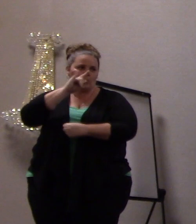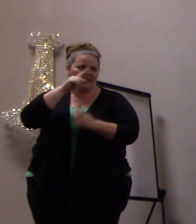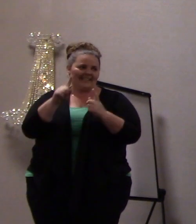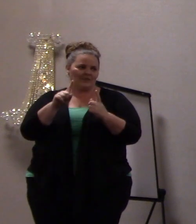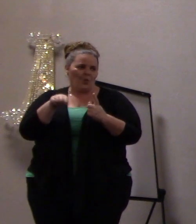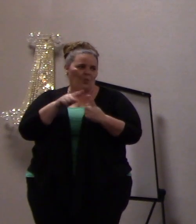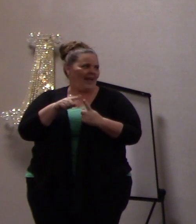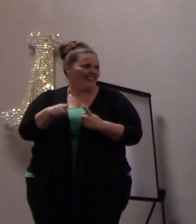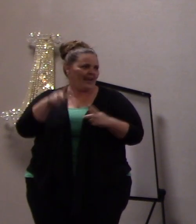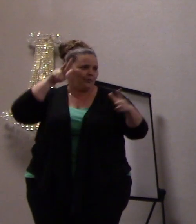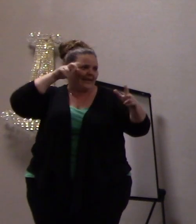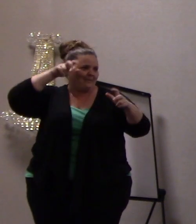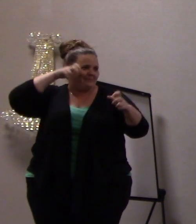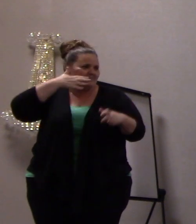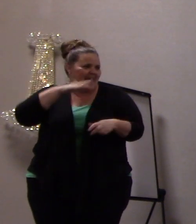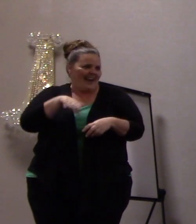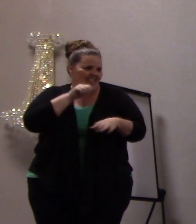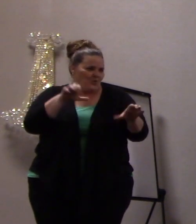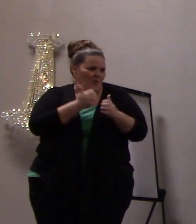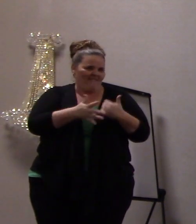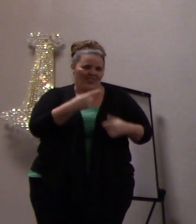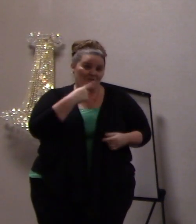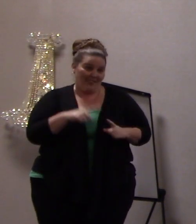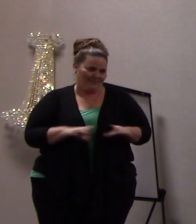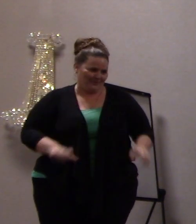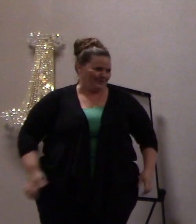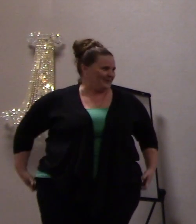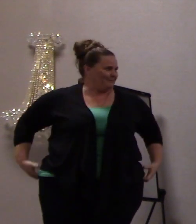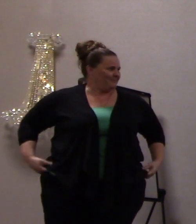when they don't do everything that you tell them to do.